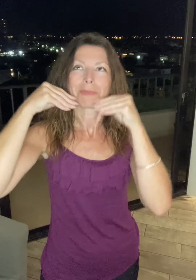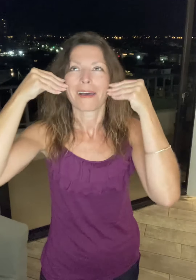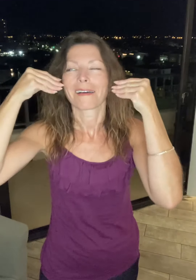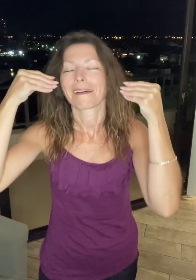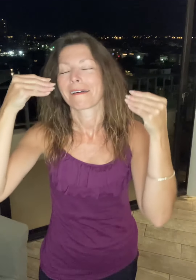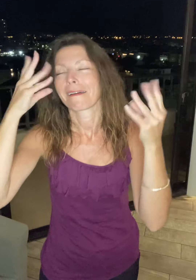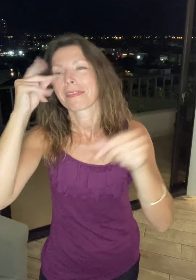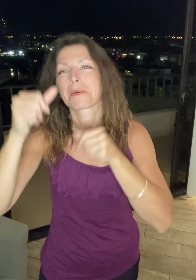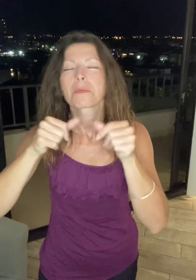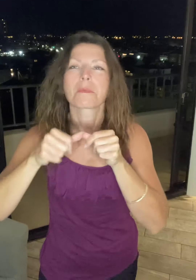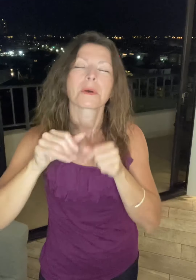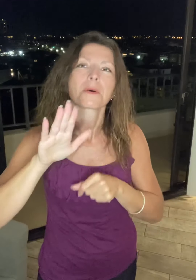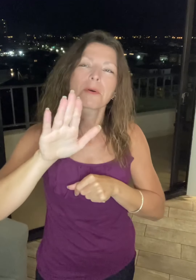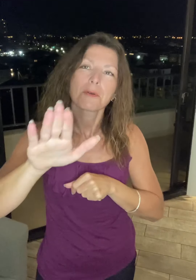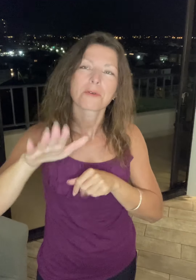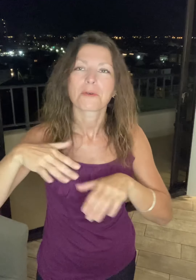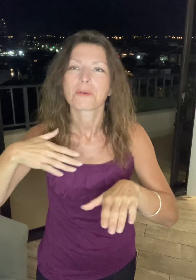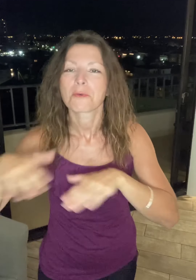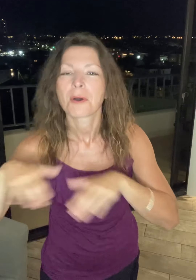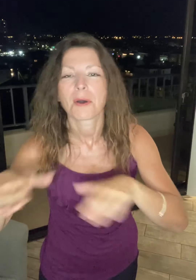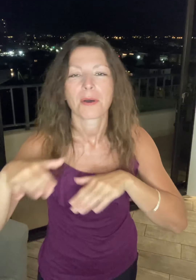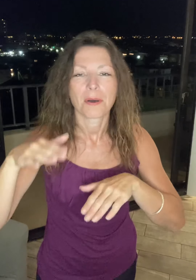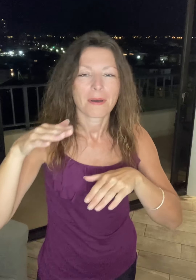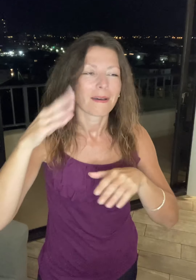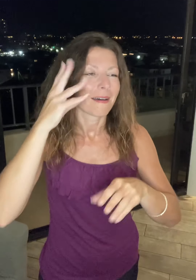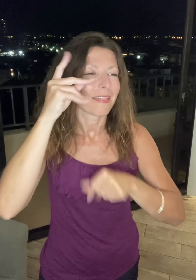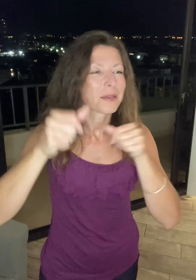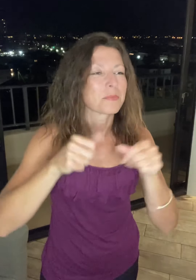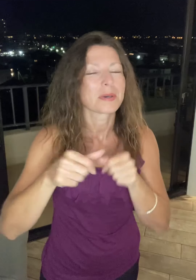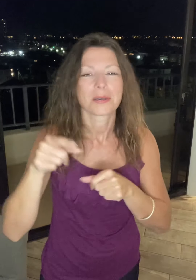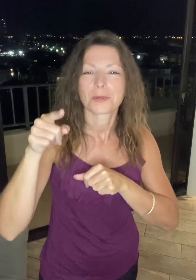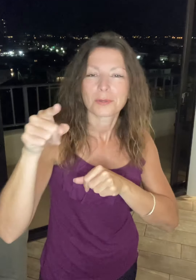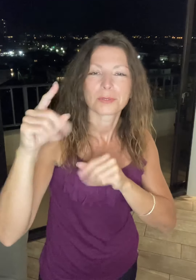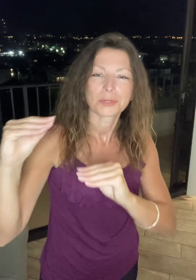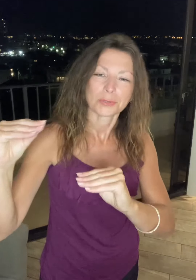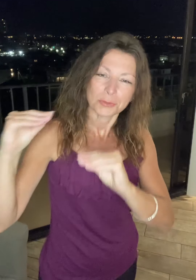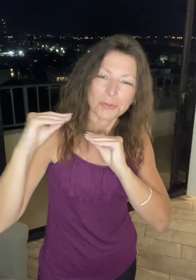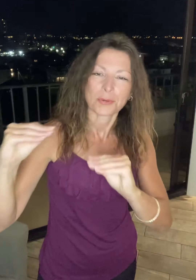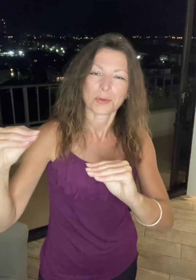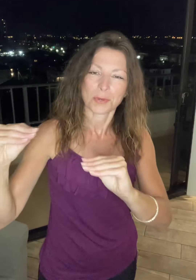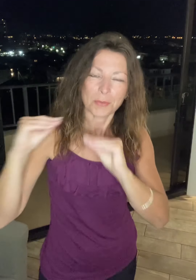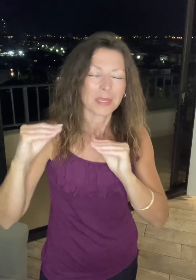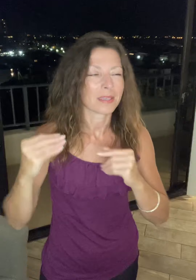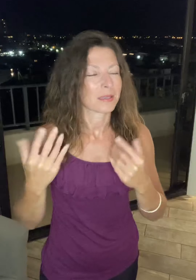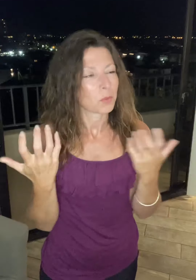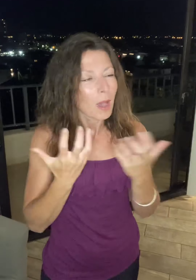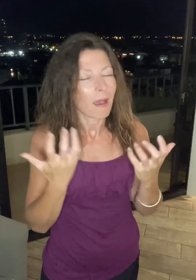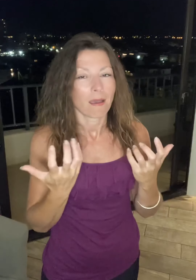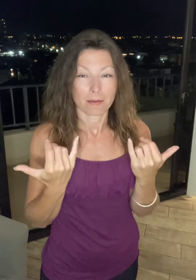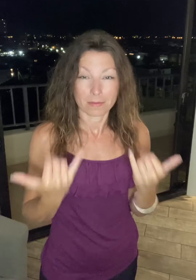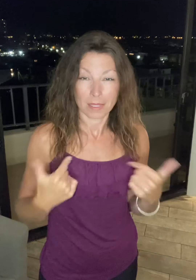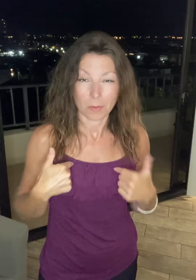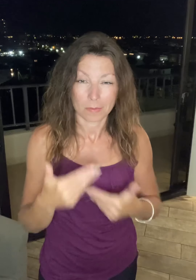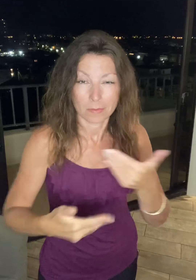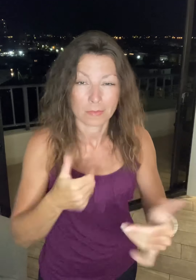you had done. Tell me, how am I supposed to move home? These days I'm becoming everything that I hate,